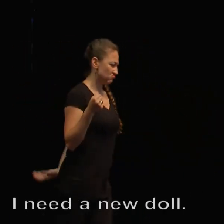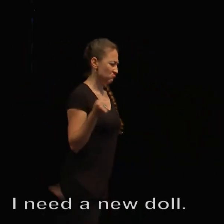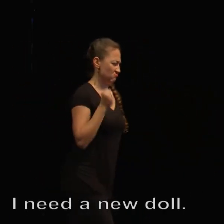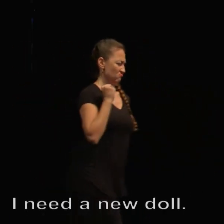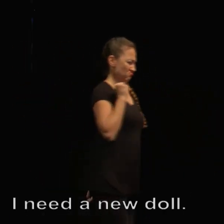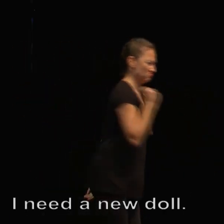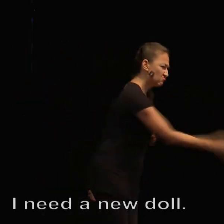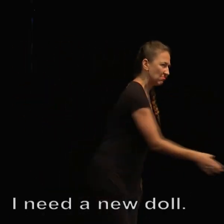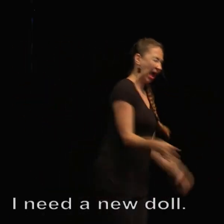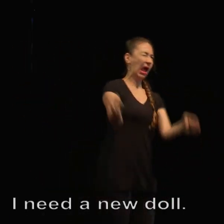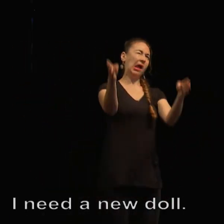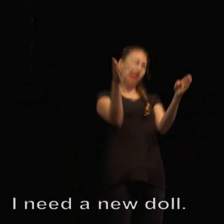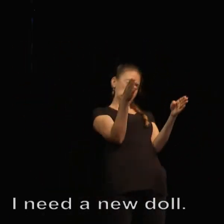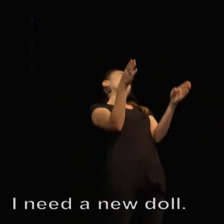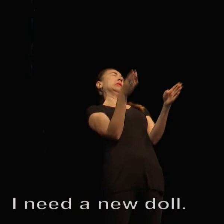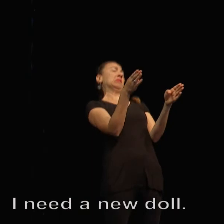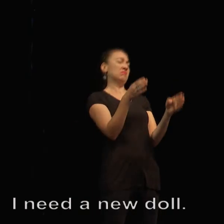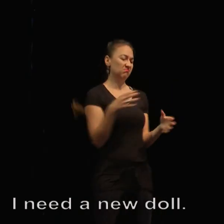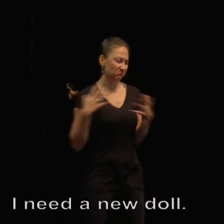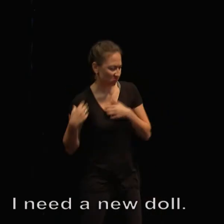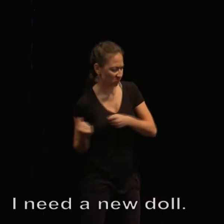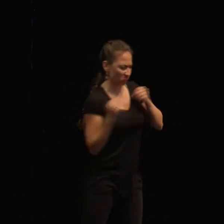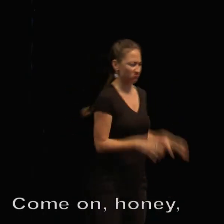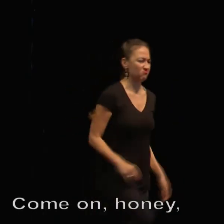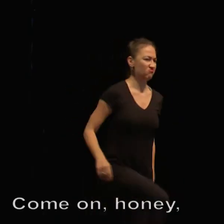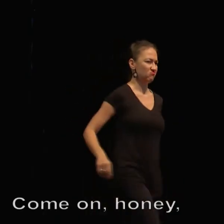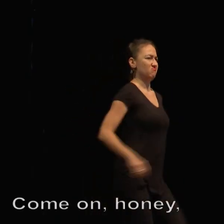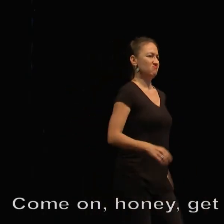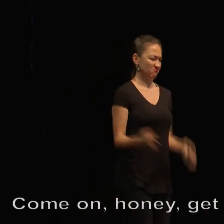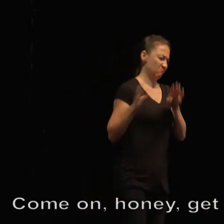Come on, honey, get in the car. Let's go.